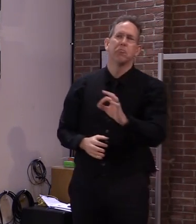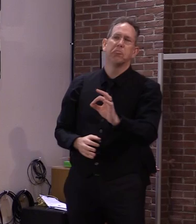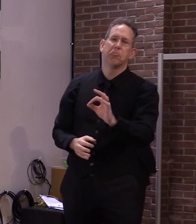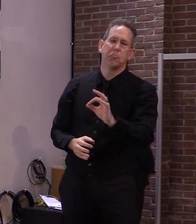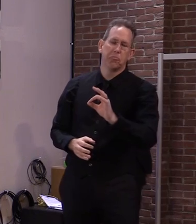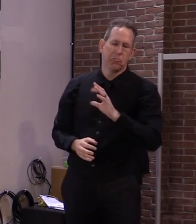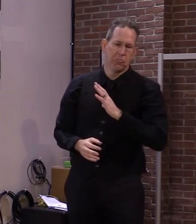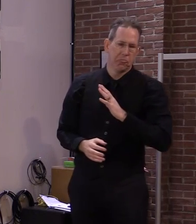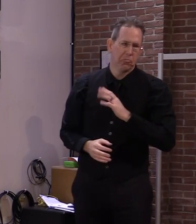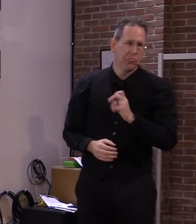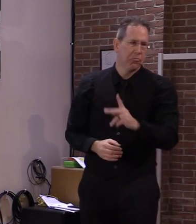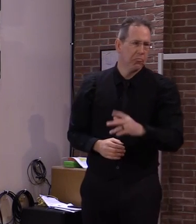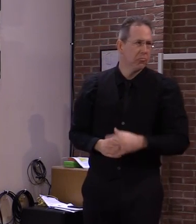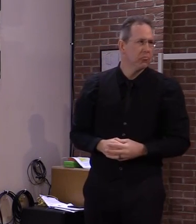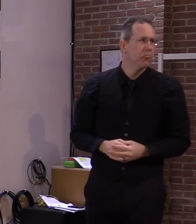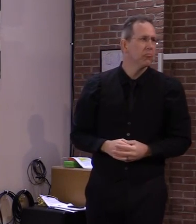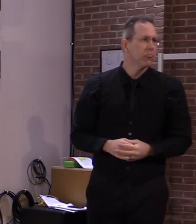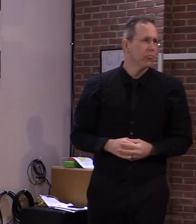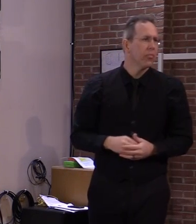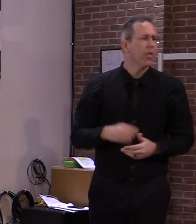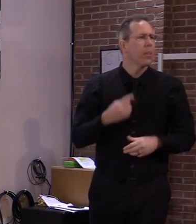Mike Donahue, the Islander.